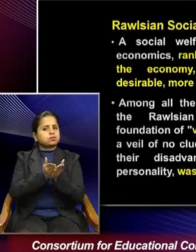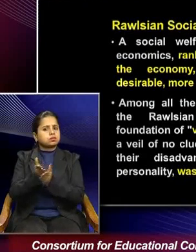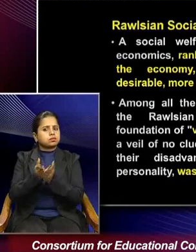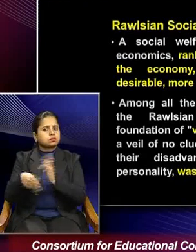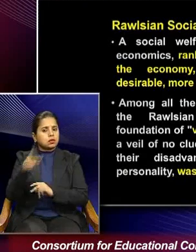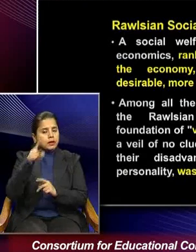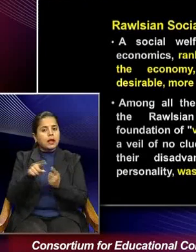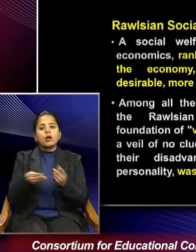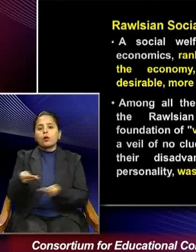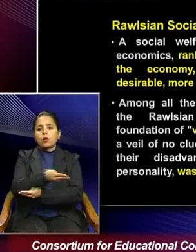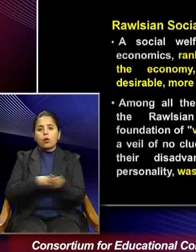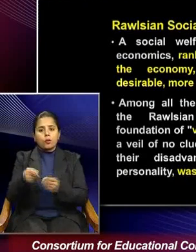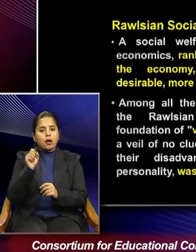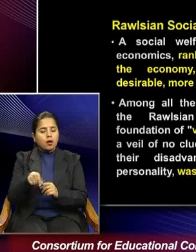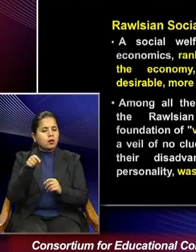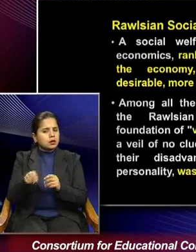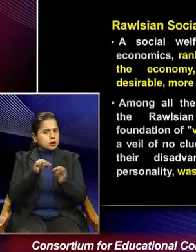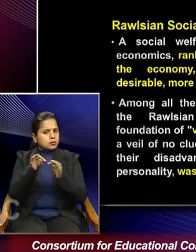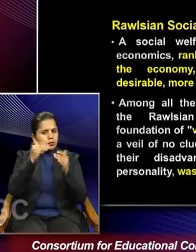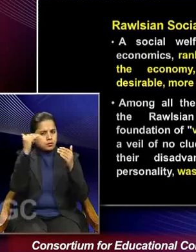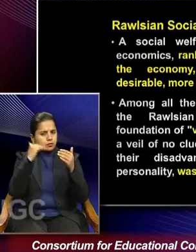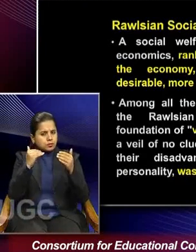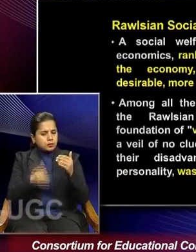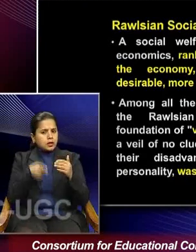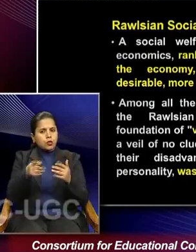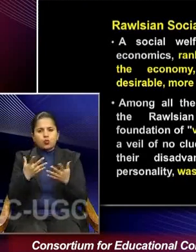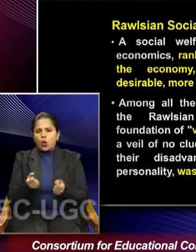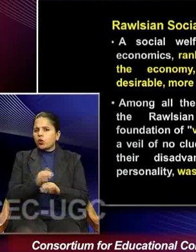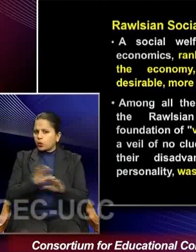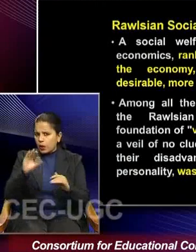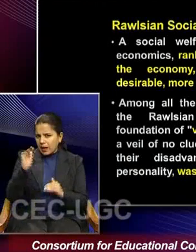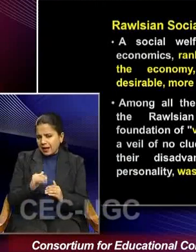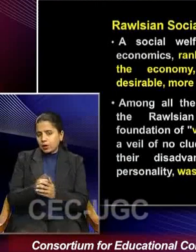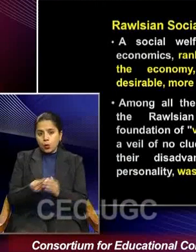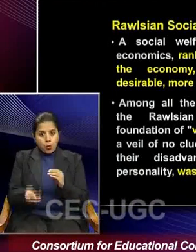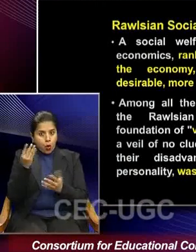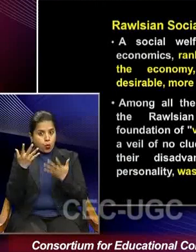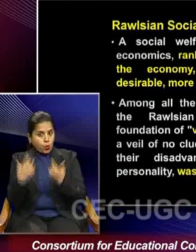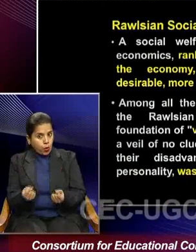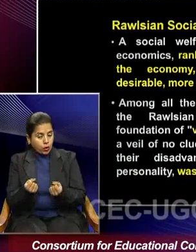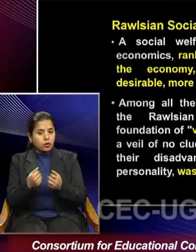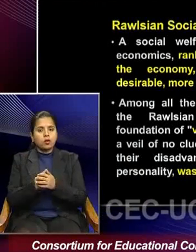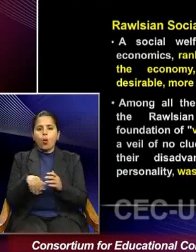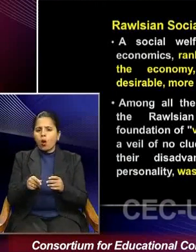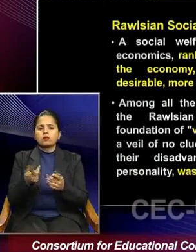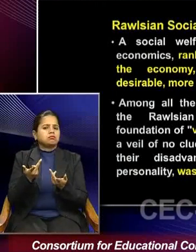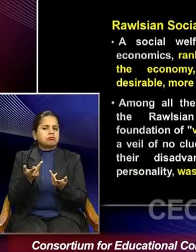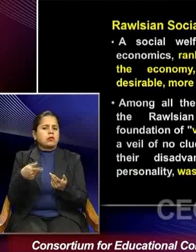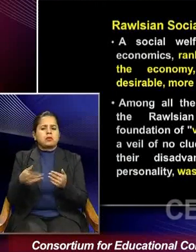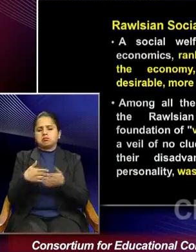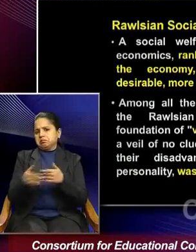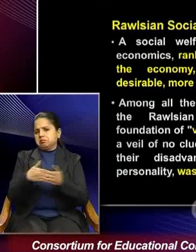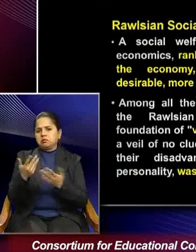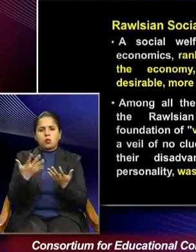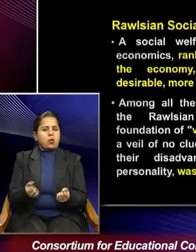the economy characterized as less desirable, more desirable, or indifferent.